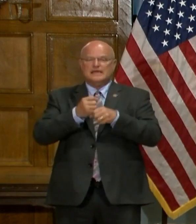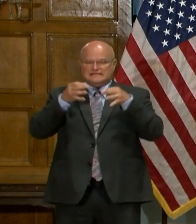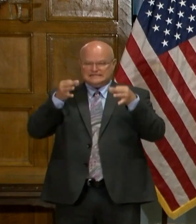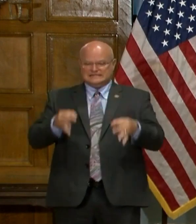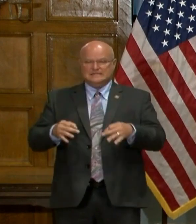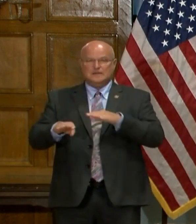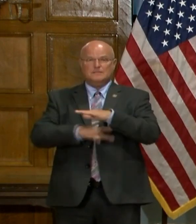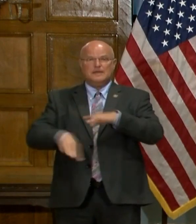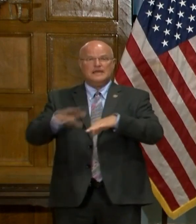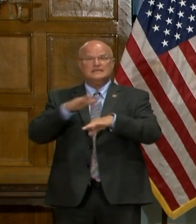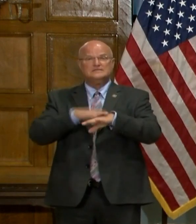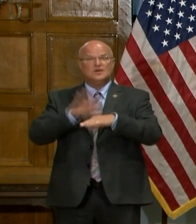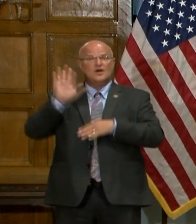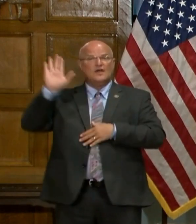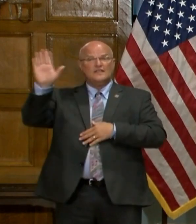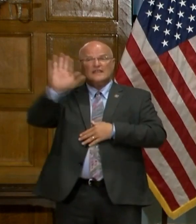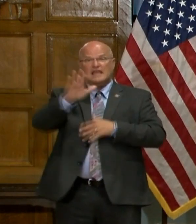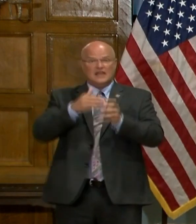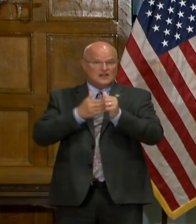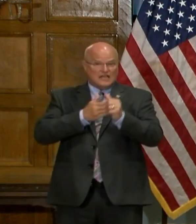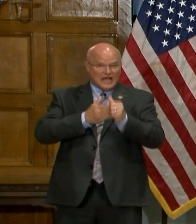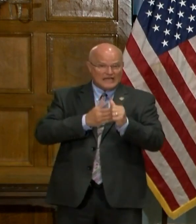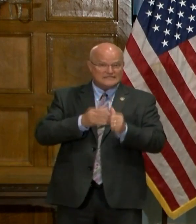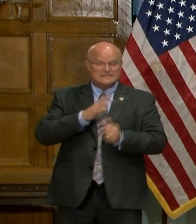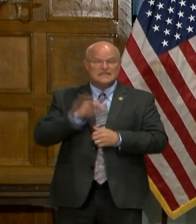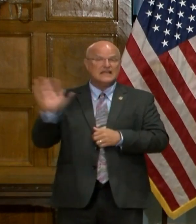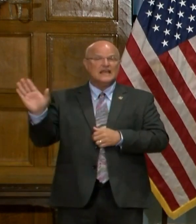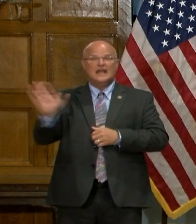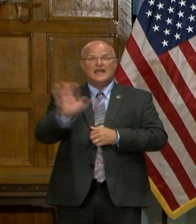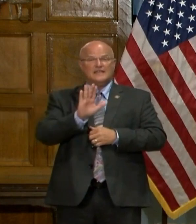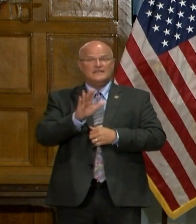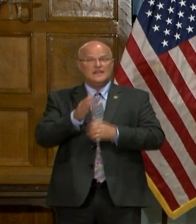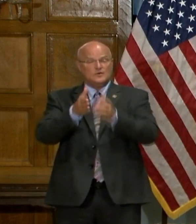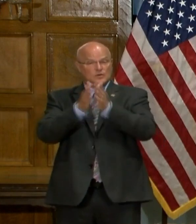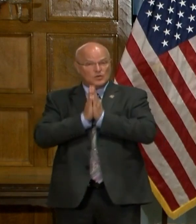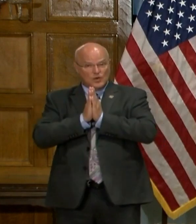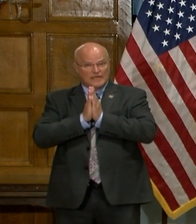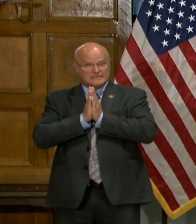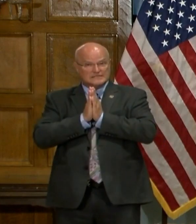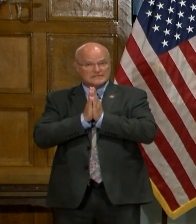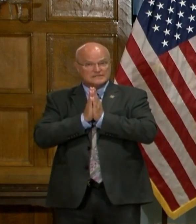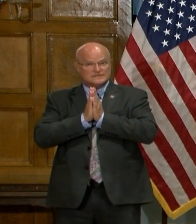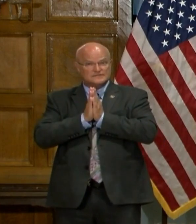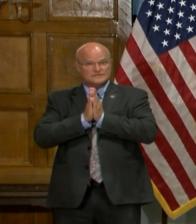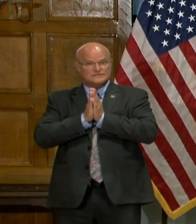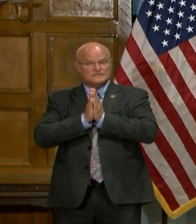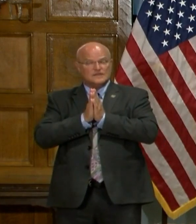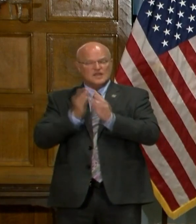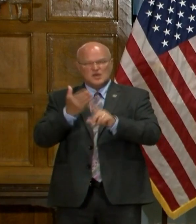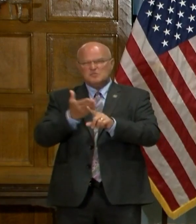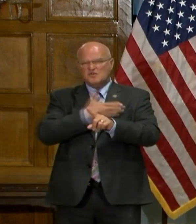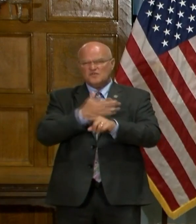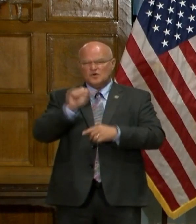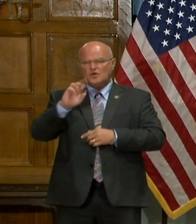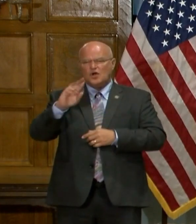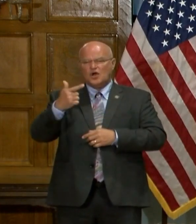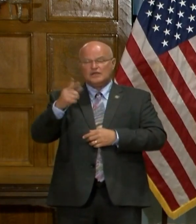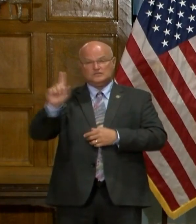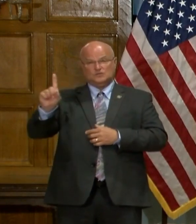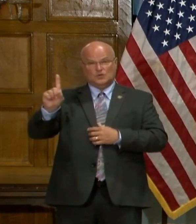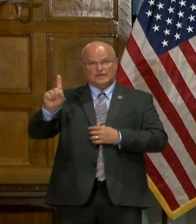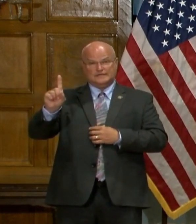decisions based upon their guidance and their request sometime before August